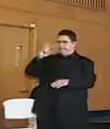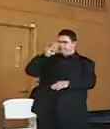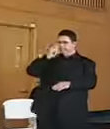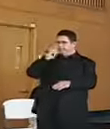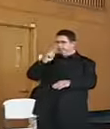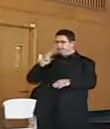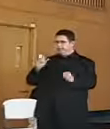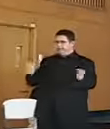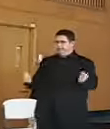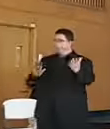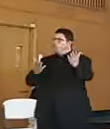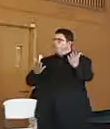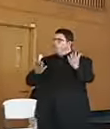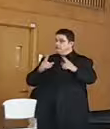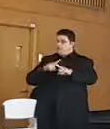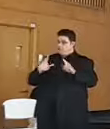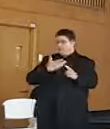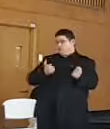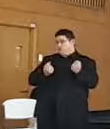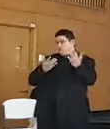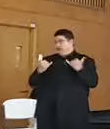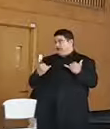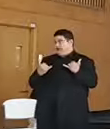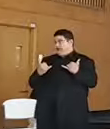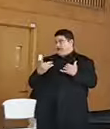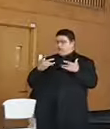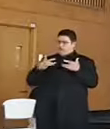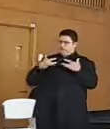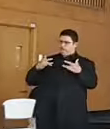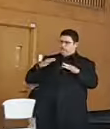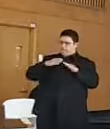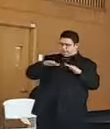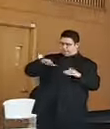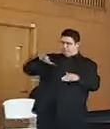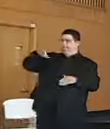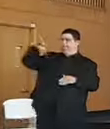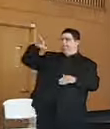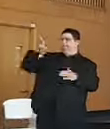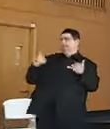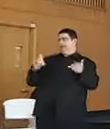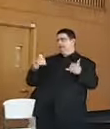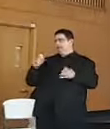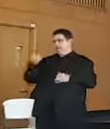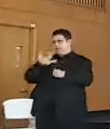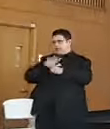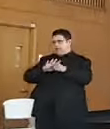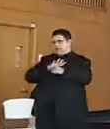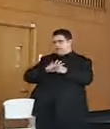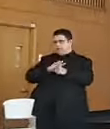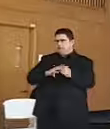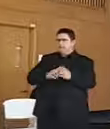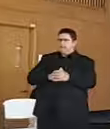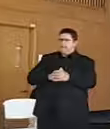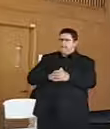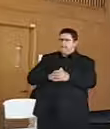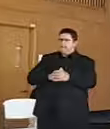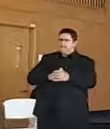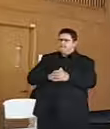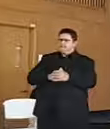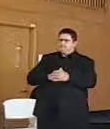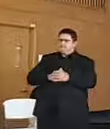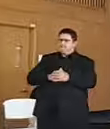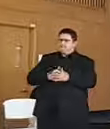our recommendation now that the trend that we're going in St. Louis County, that we would very likely